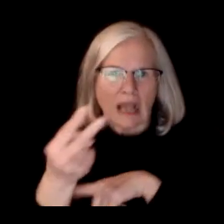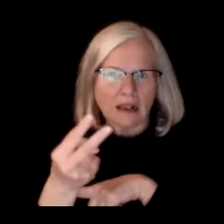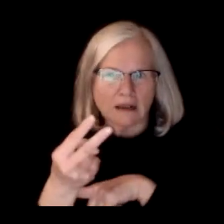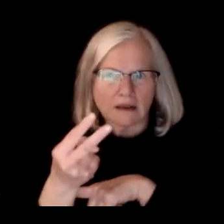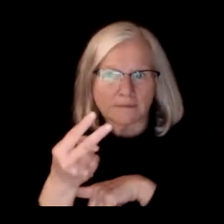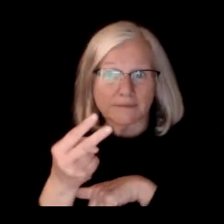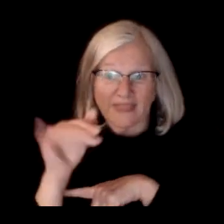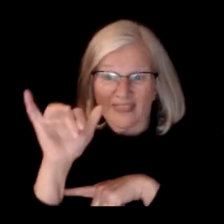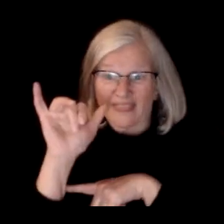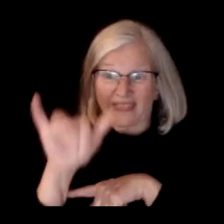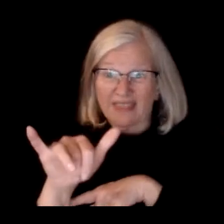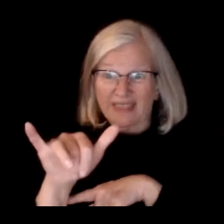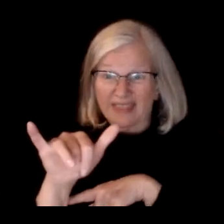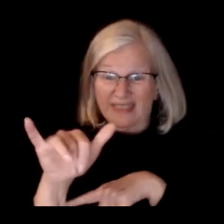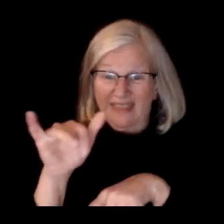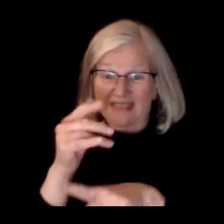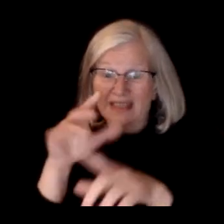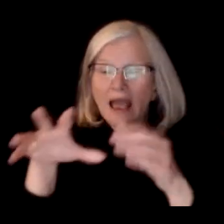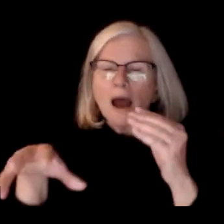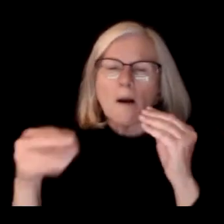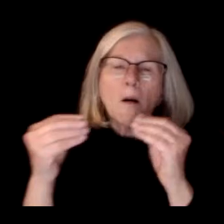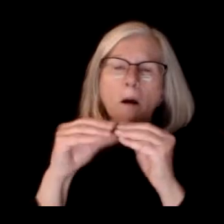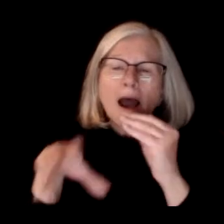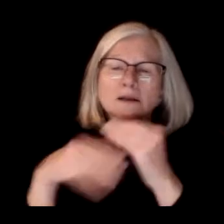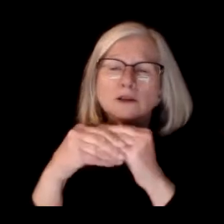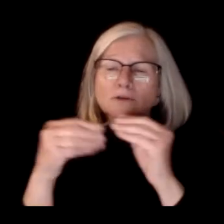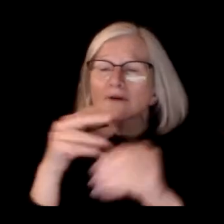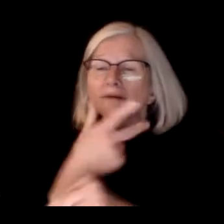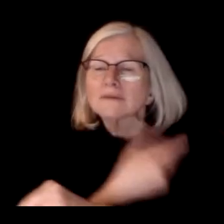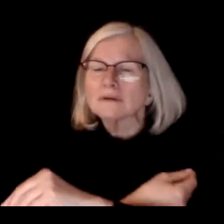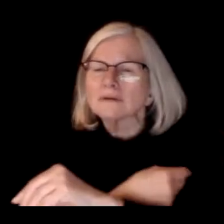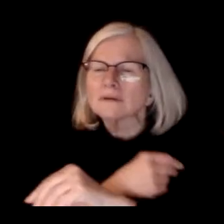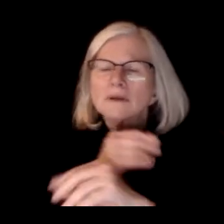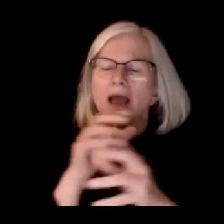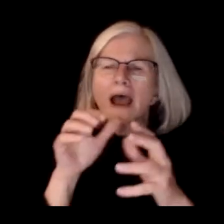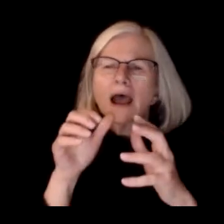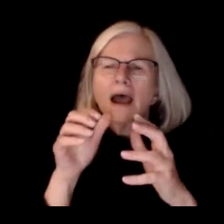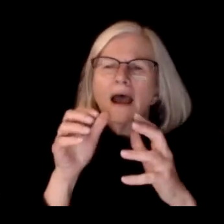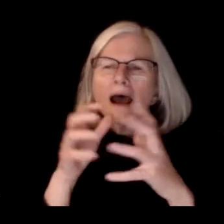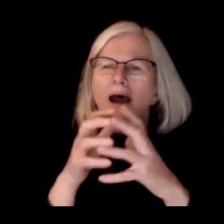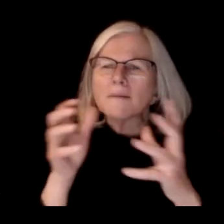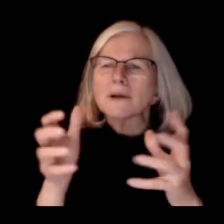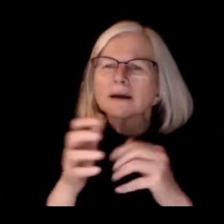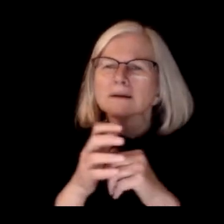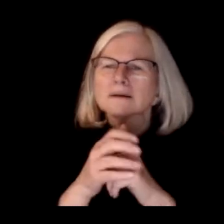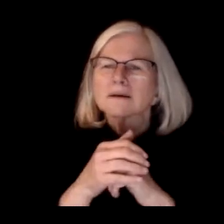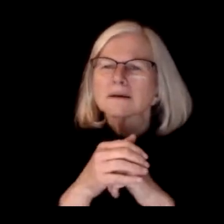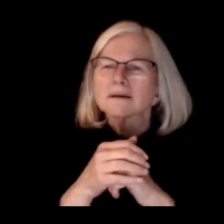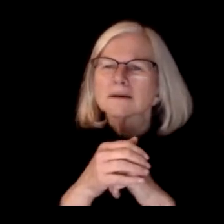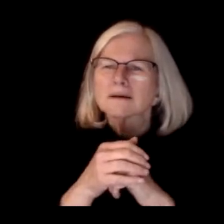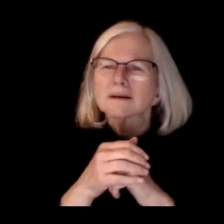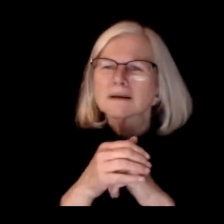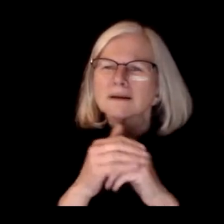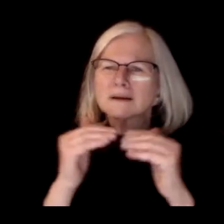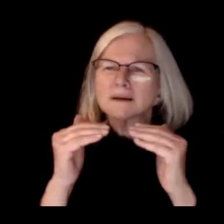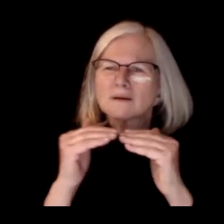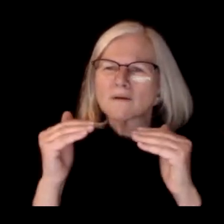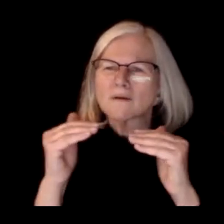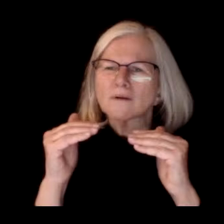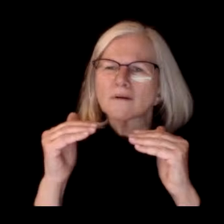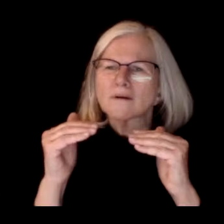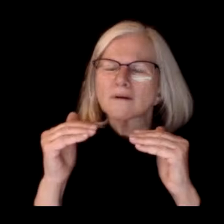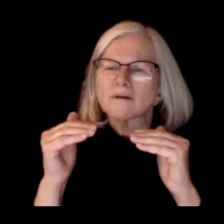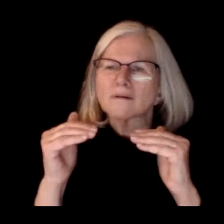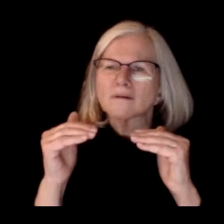are promising, how much of it is truly, extra above and beyond second doses. So that's what we're